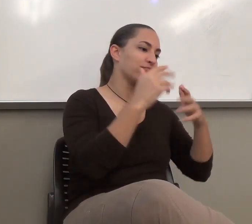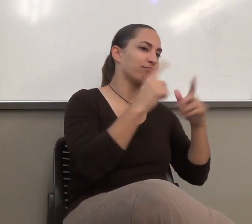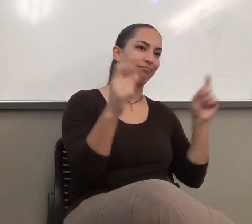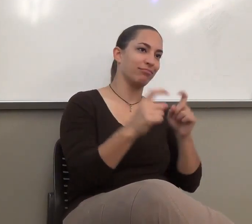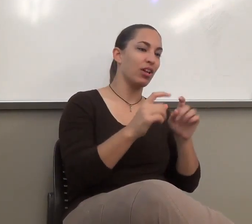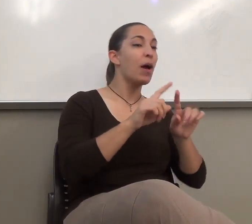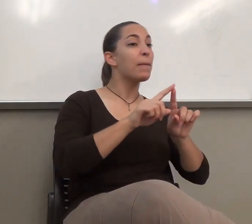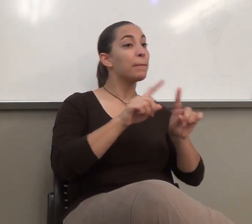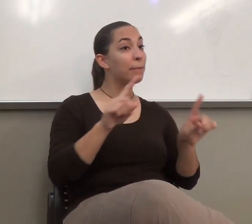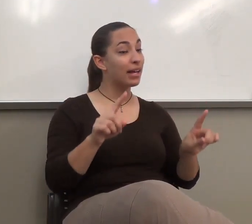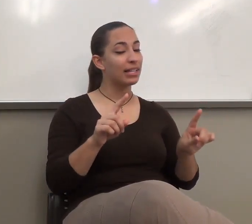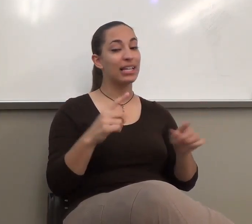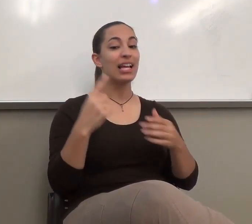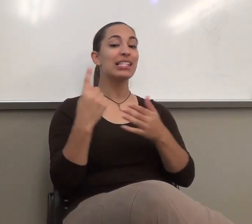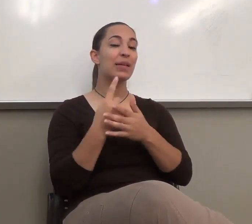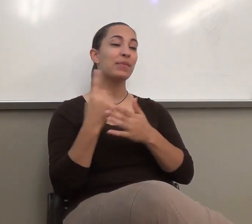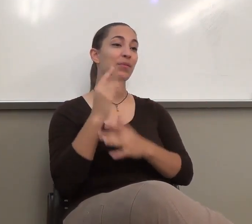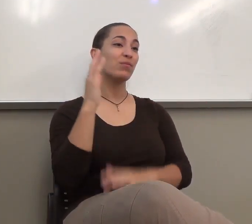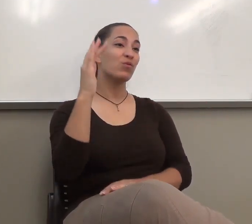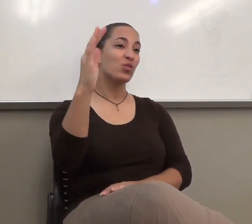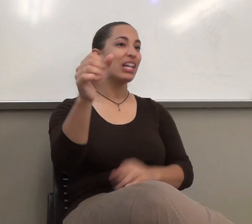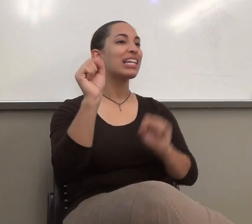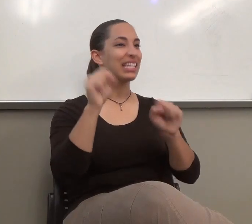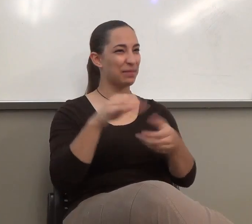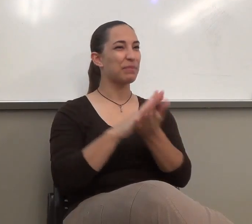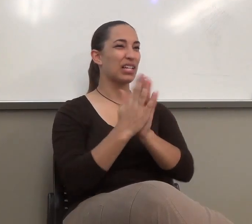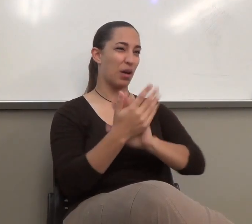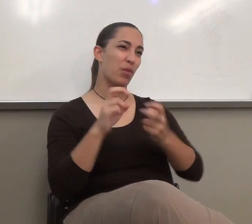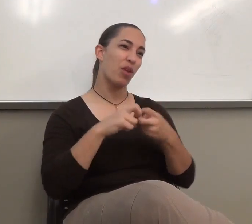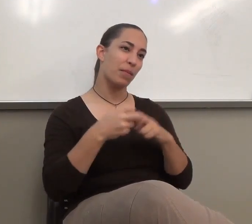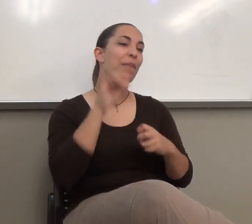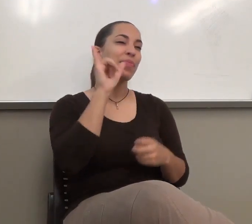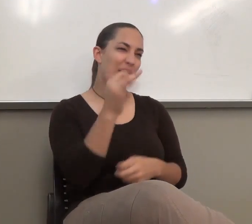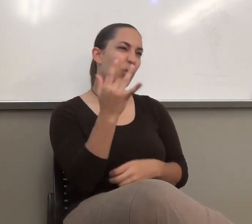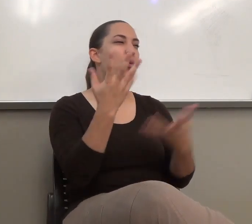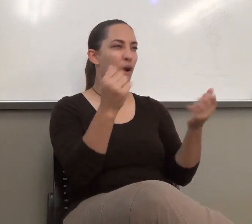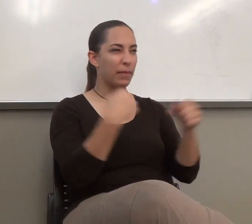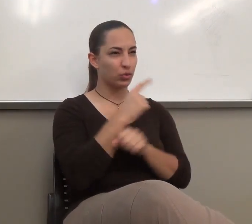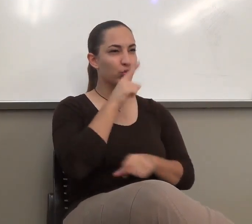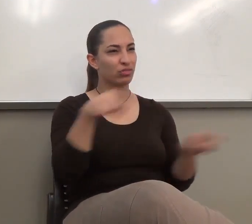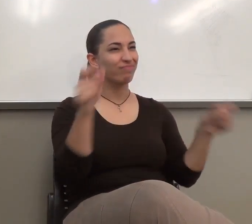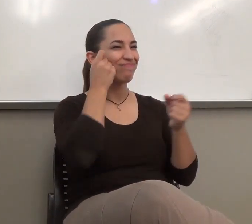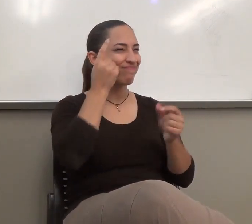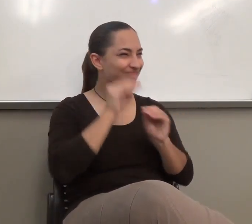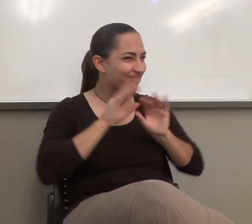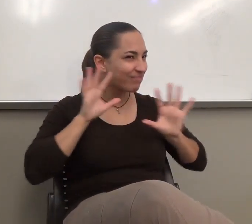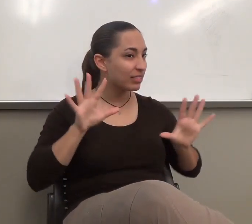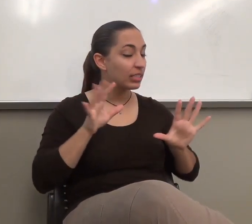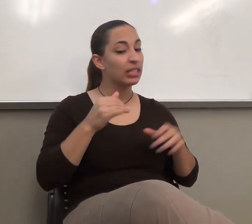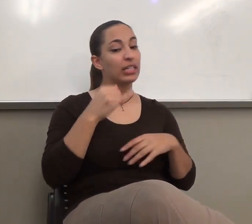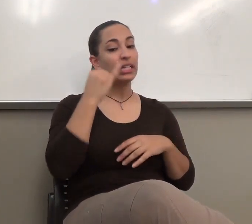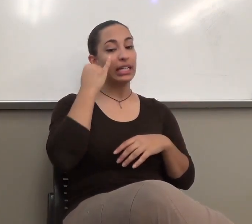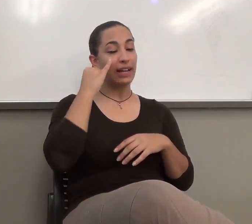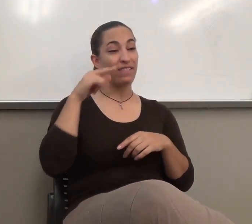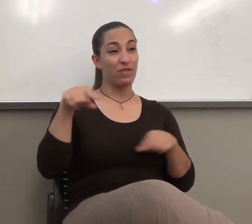this does become a problem in your writing. And if you make this error, and again, this is another reason that I